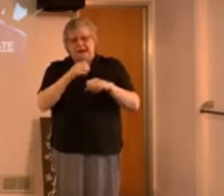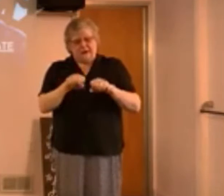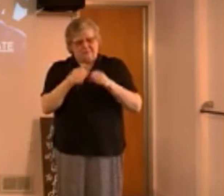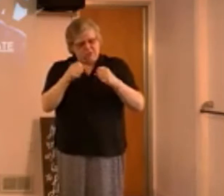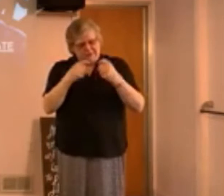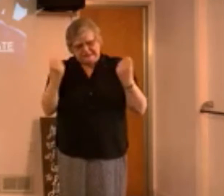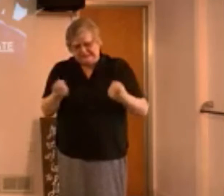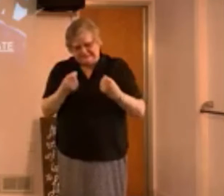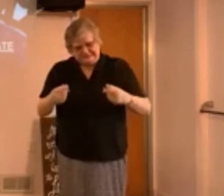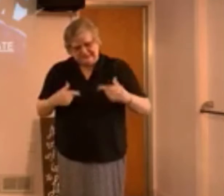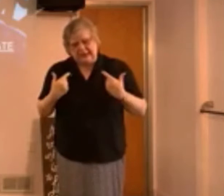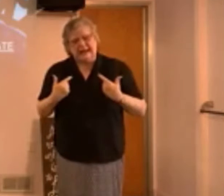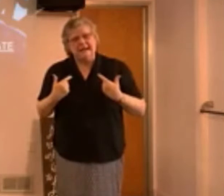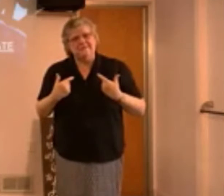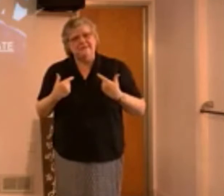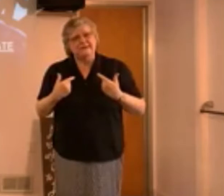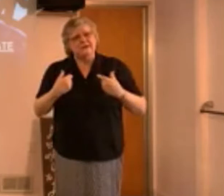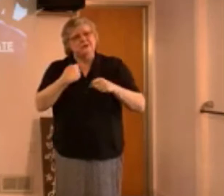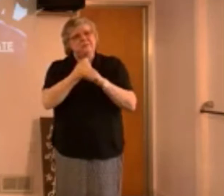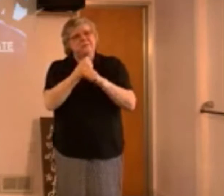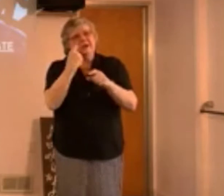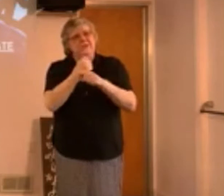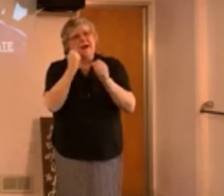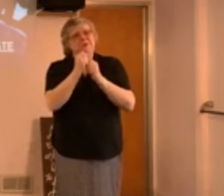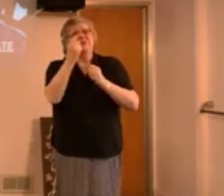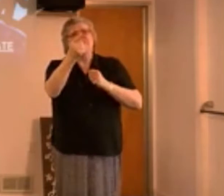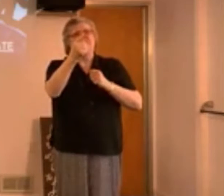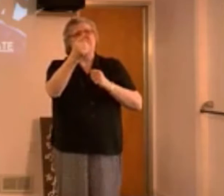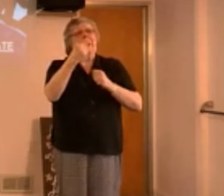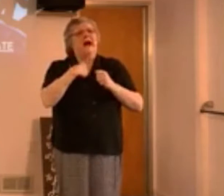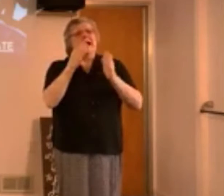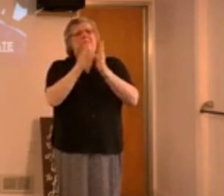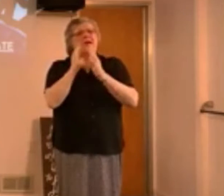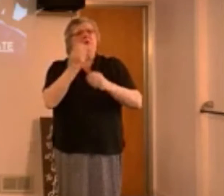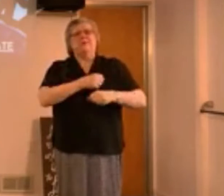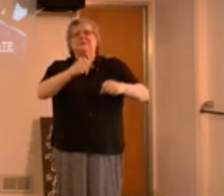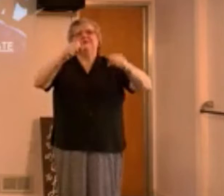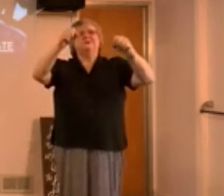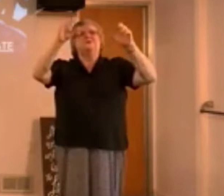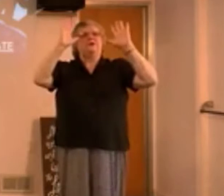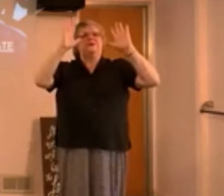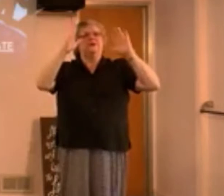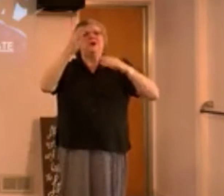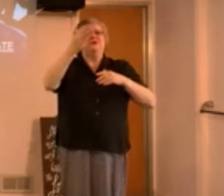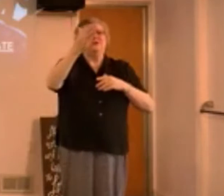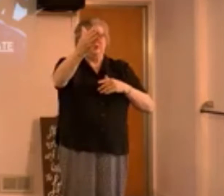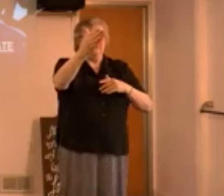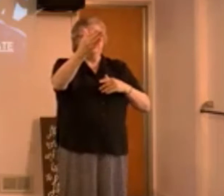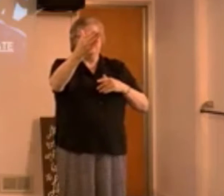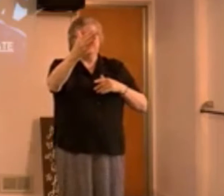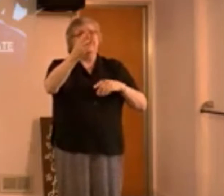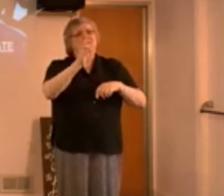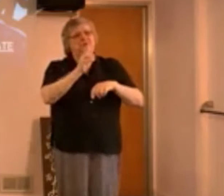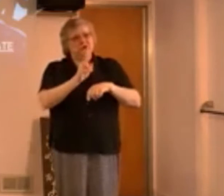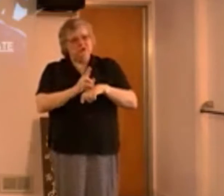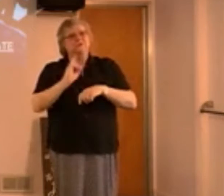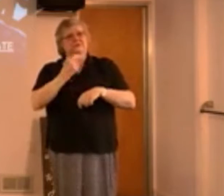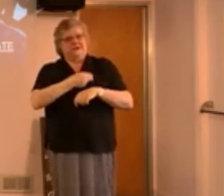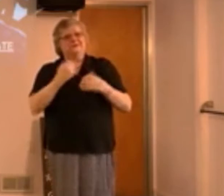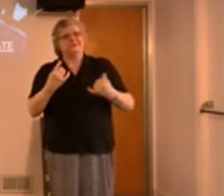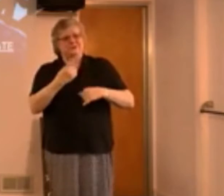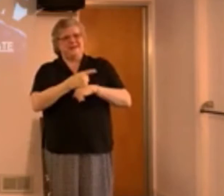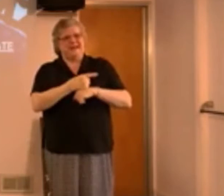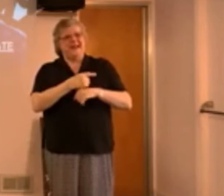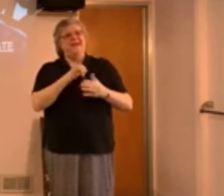brokenness, and in our restoration. I pray that we will yield to you today and say, use me today, Father, to let